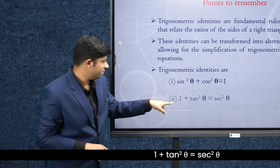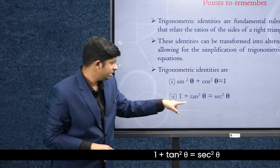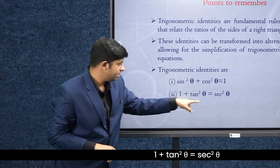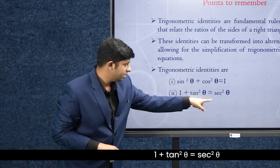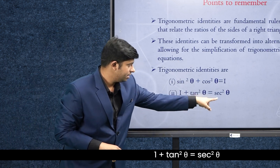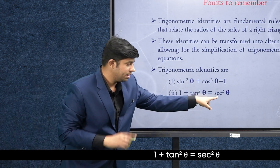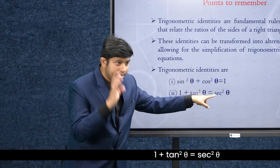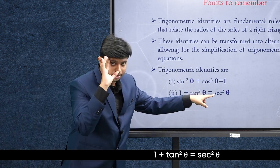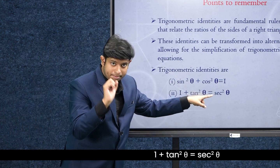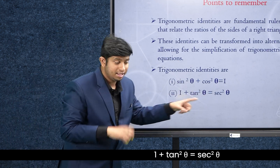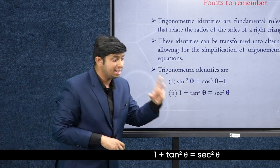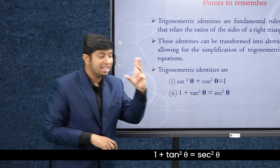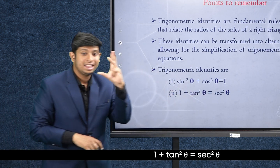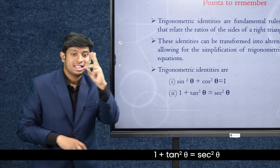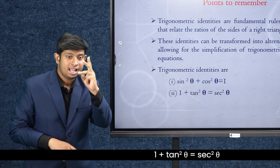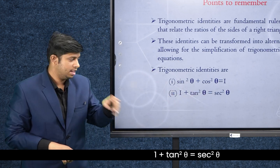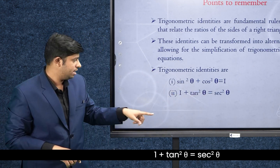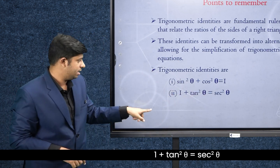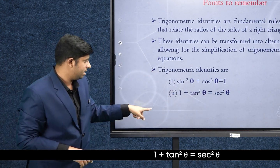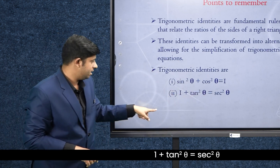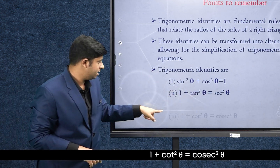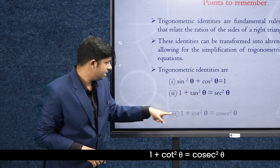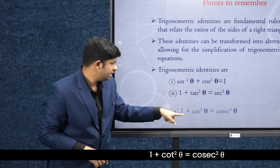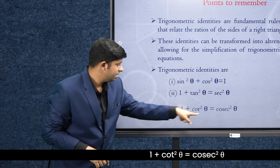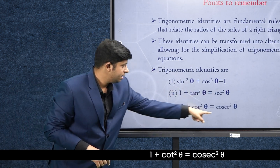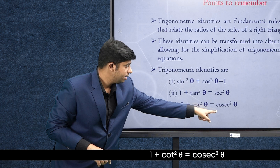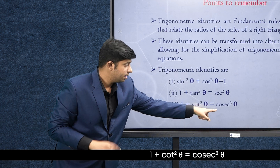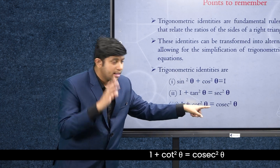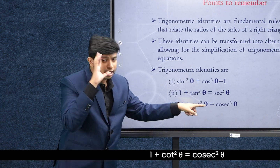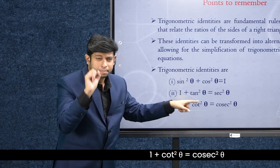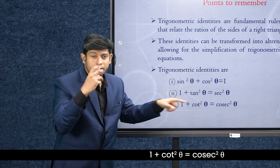square theta is equal to secant square theta. 1 plus cot square theta is equal to